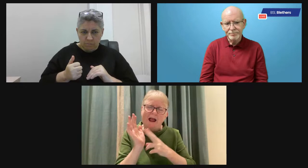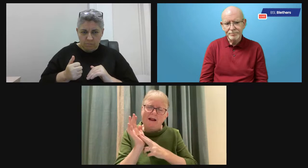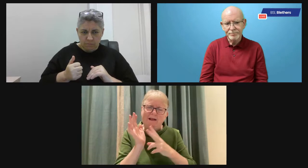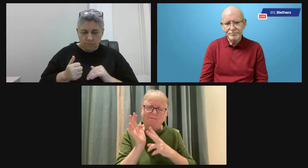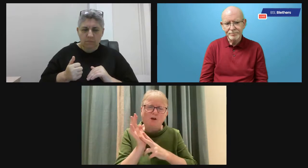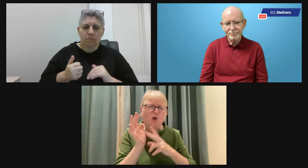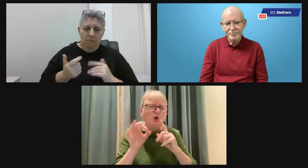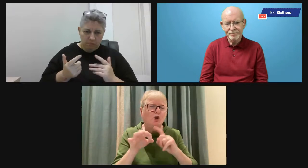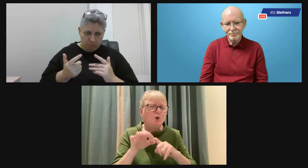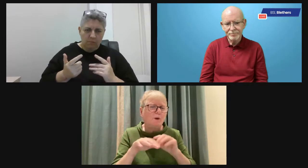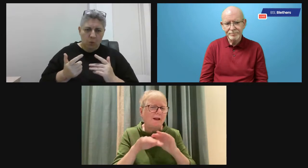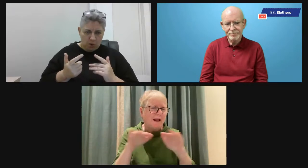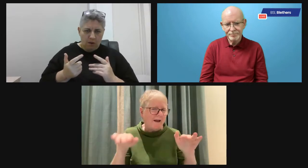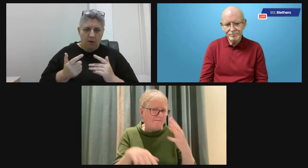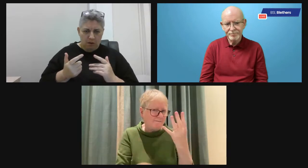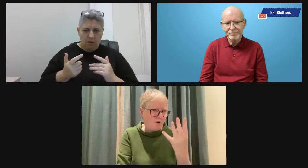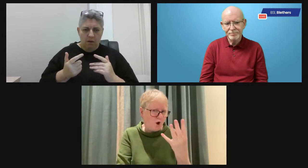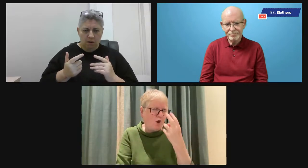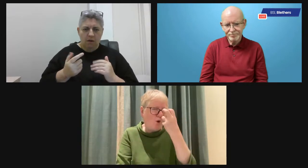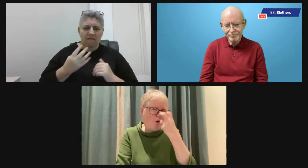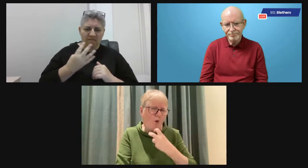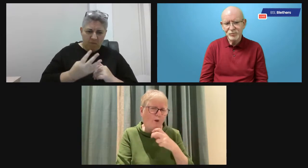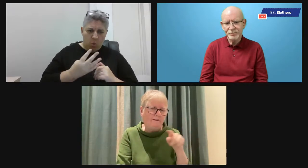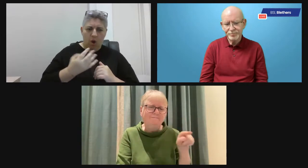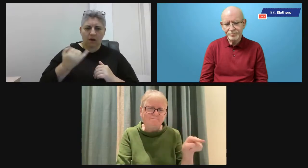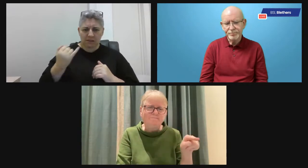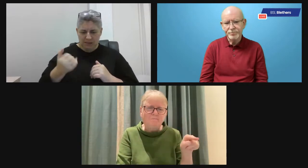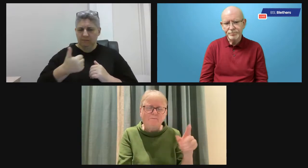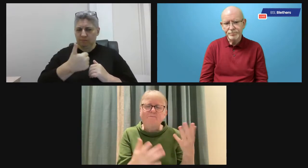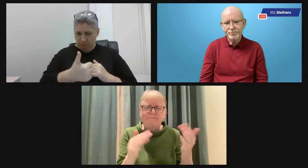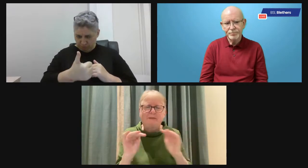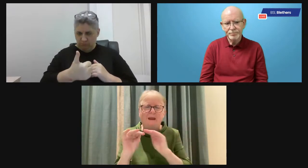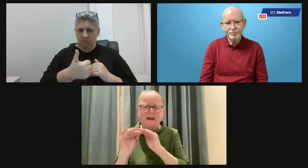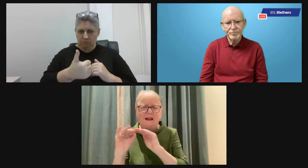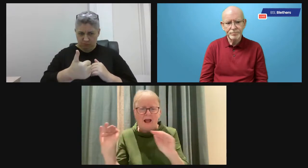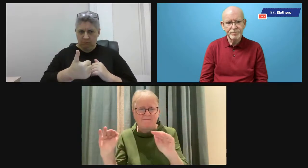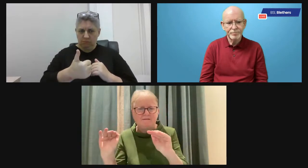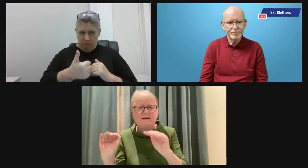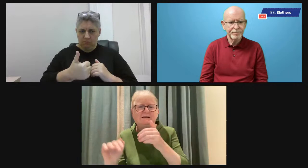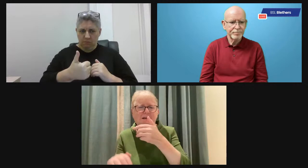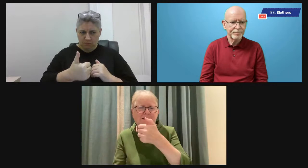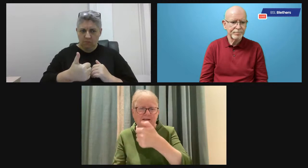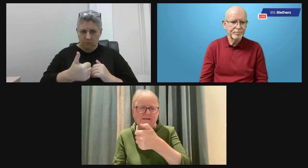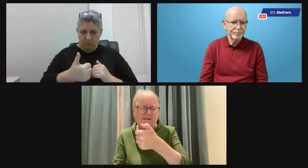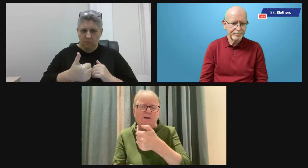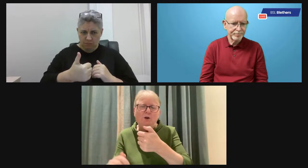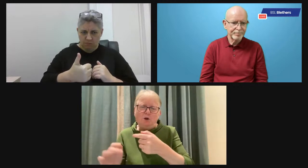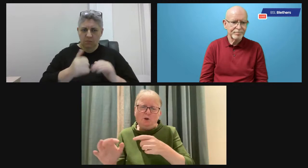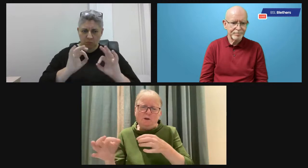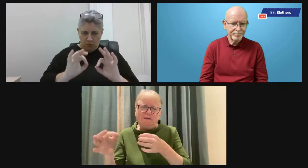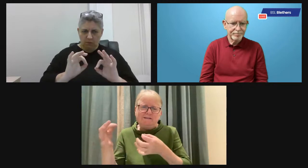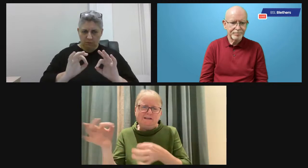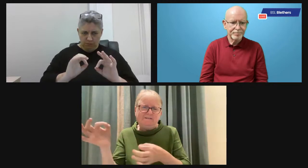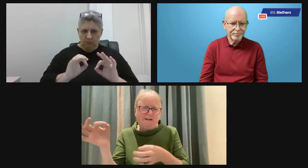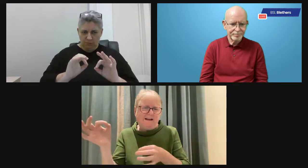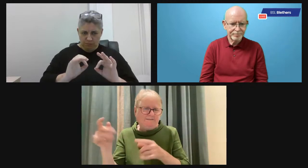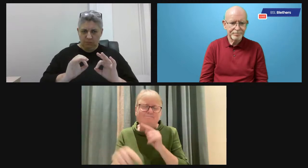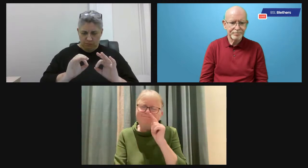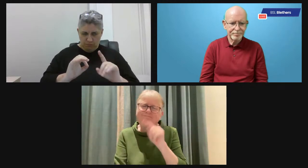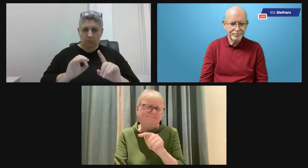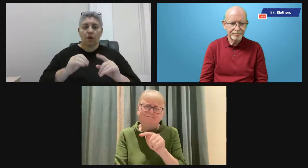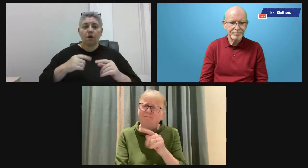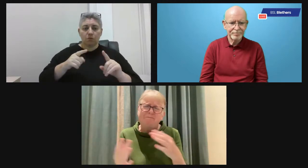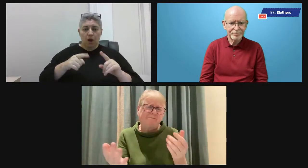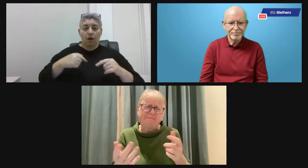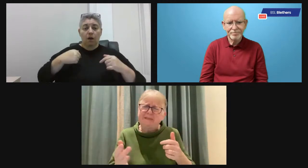6, or the old MVQ level 4 in Okay. old money, which is now level 6